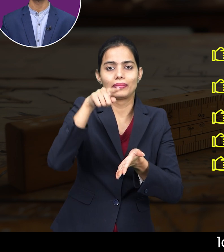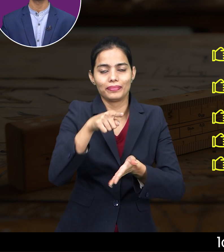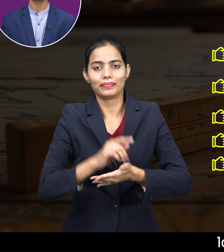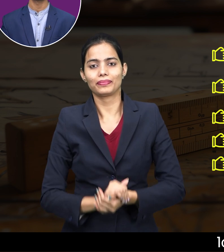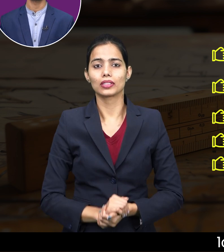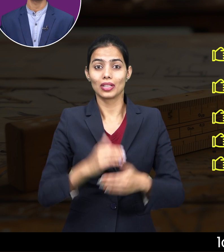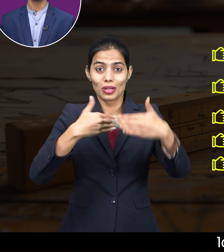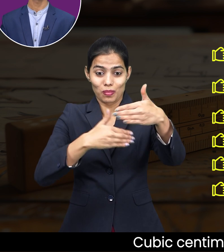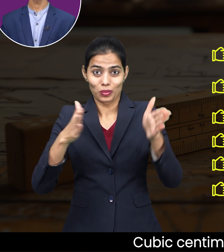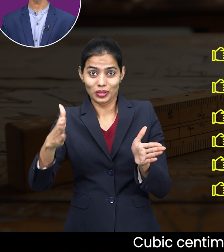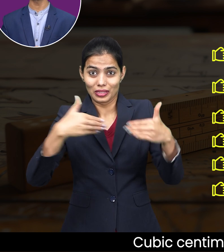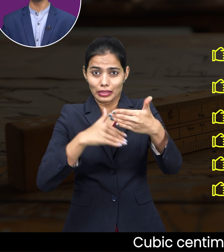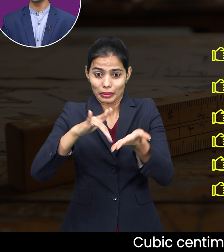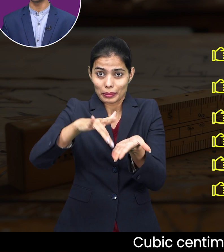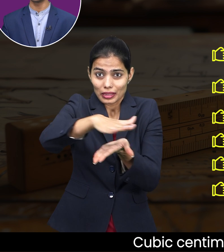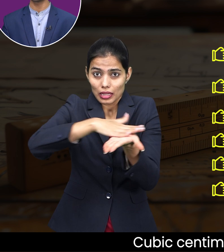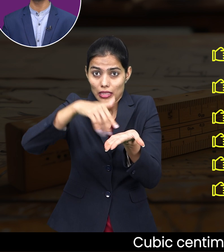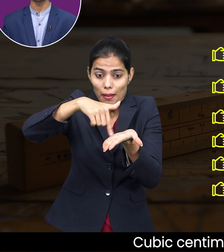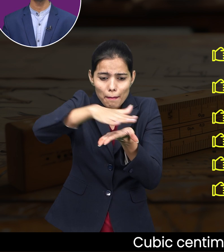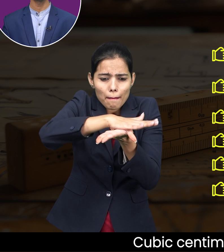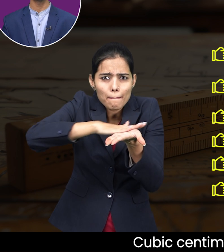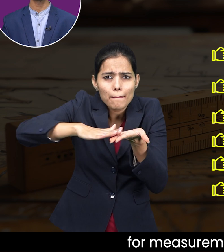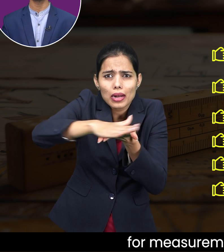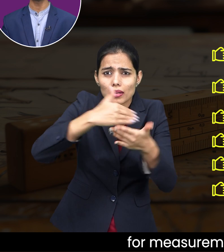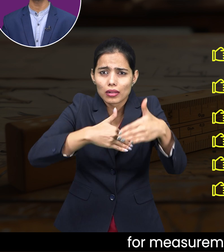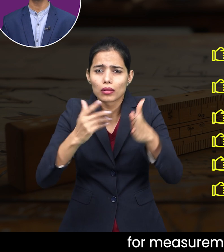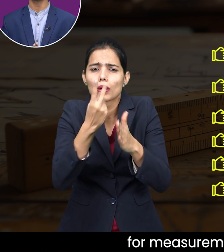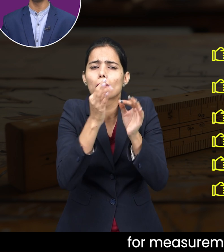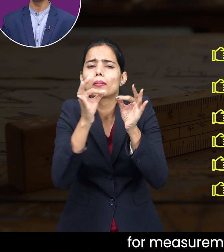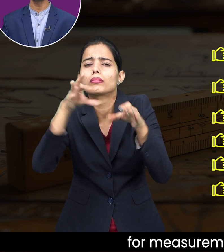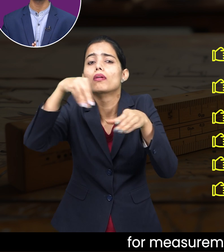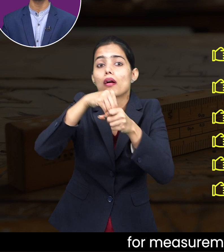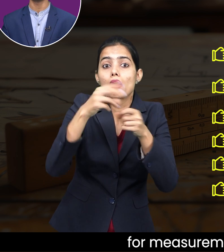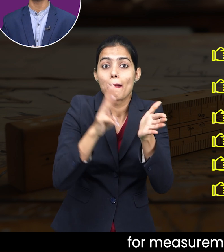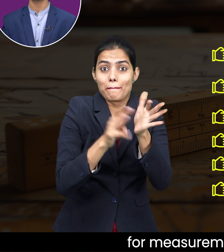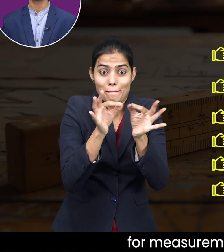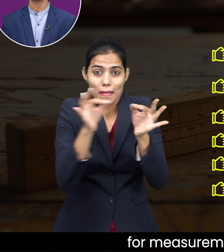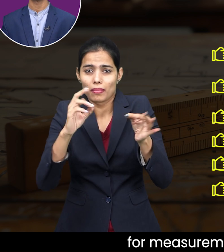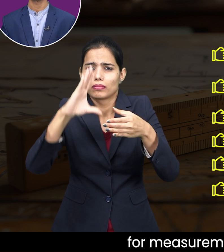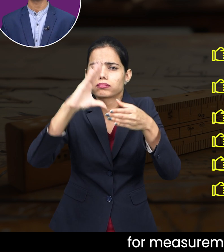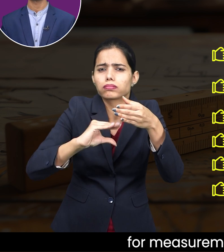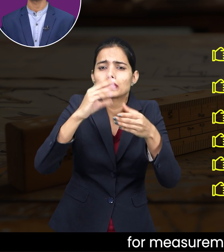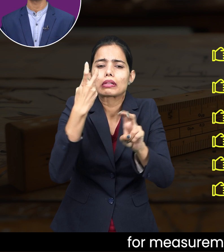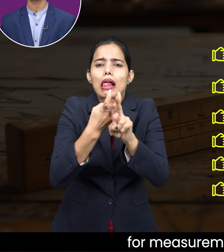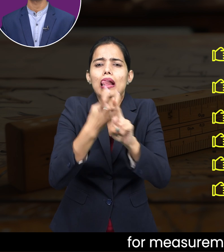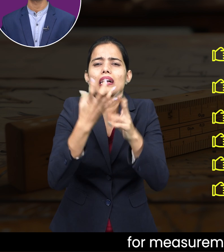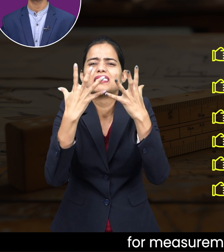milliliter. Cubic centimeter is a standard unit for measurement of volume of solids.